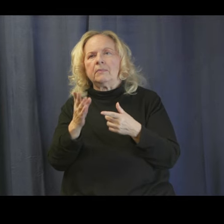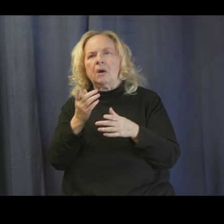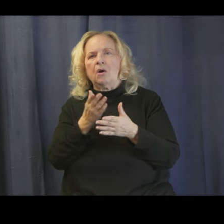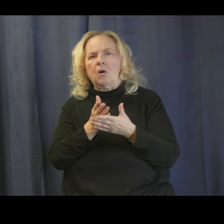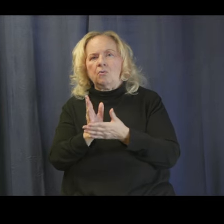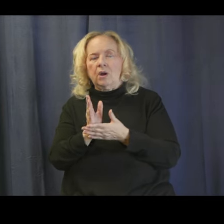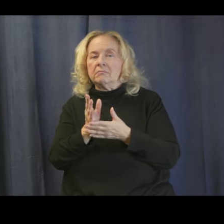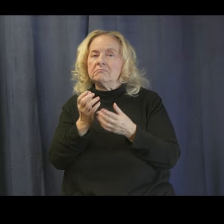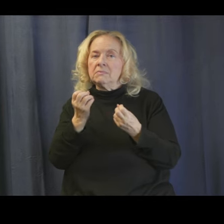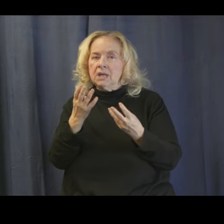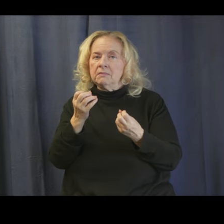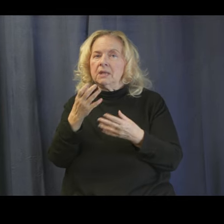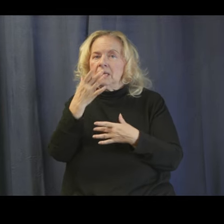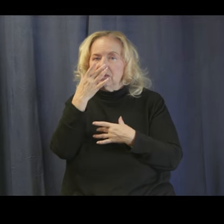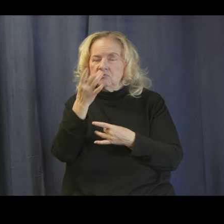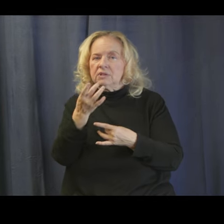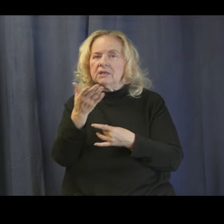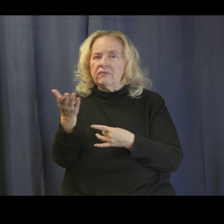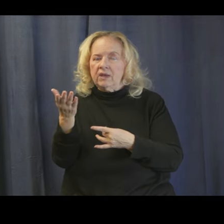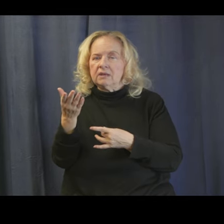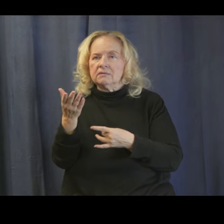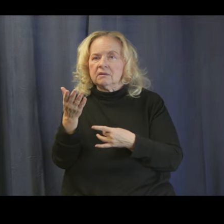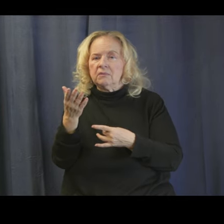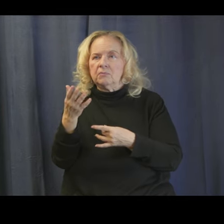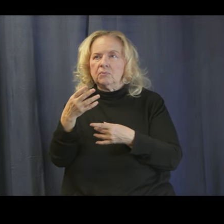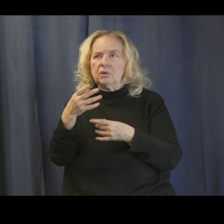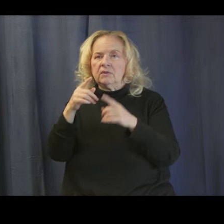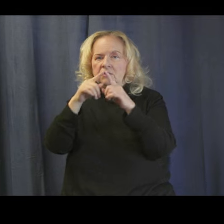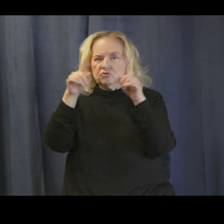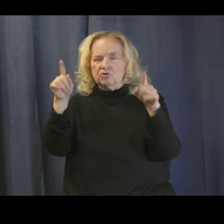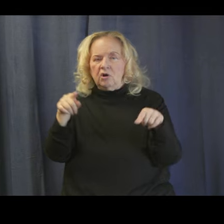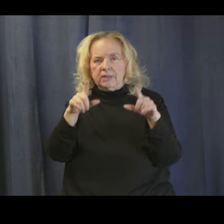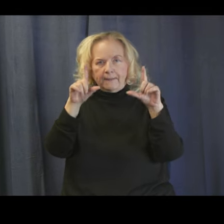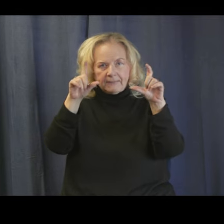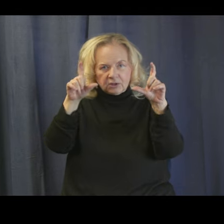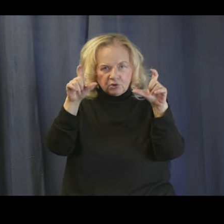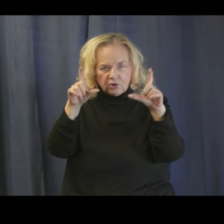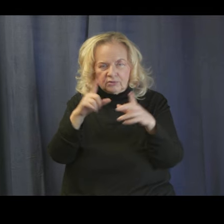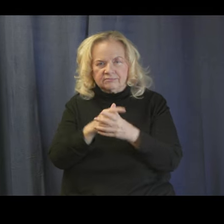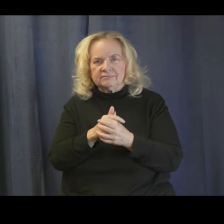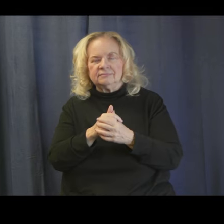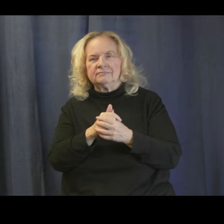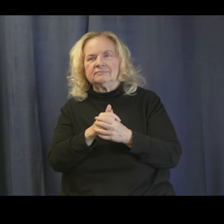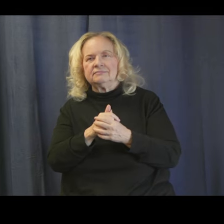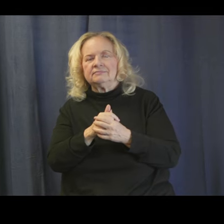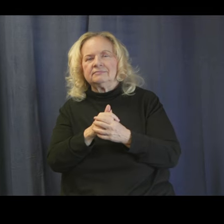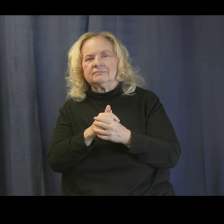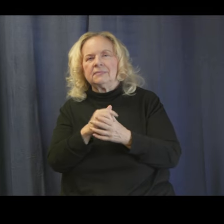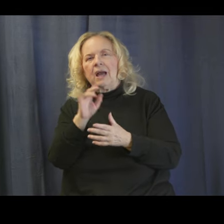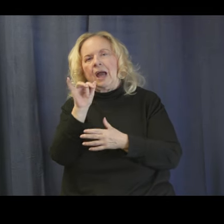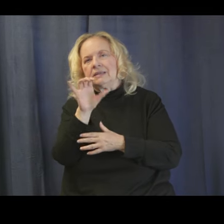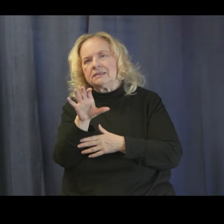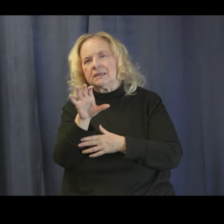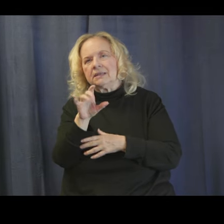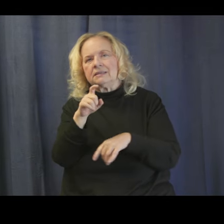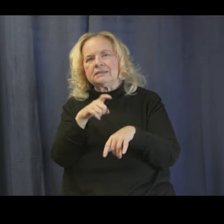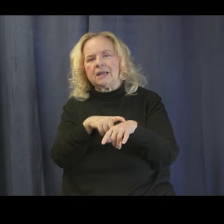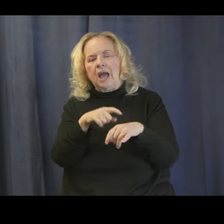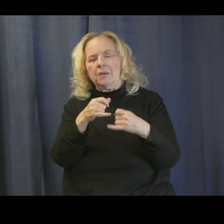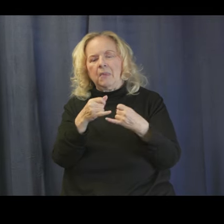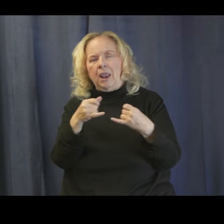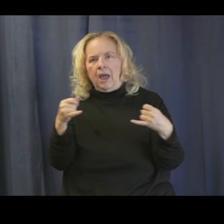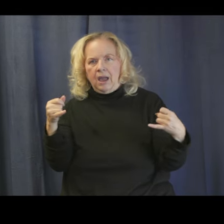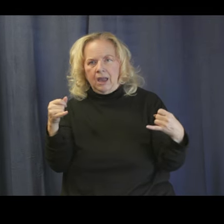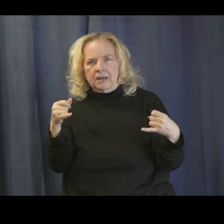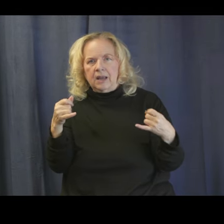All right, there's a lot of interesting things, and I'm going to bring up this chart. If you guys want to take pictures, feel free to take pictures. But this is an Isaac